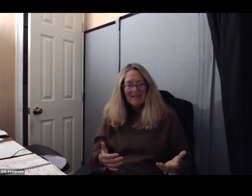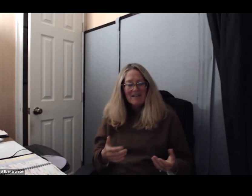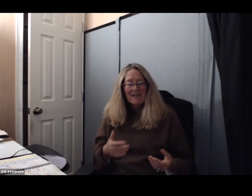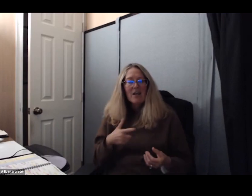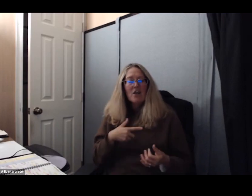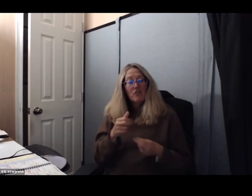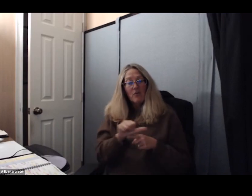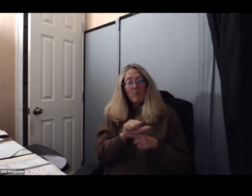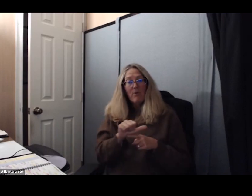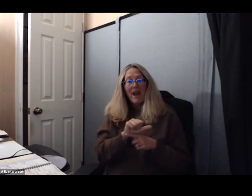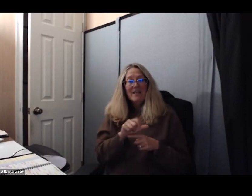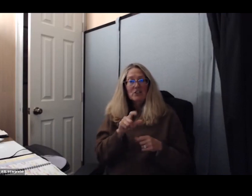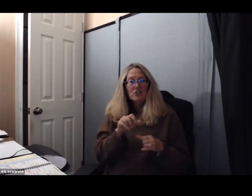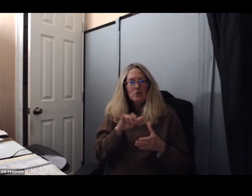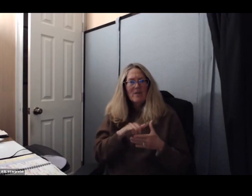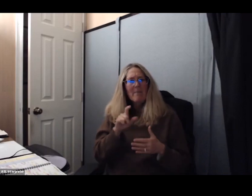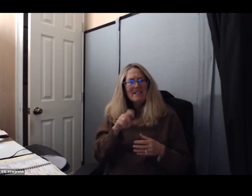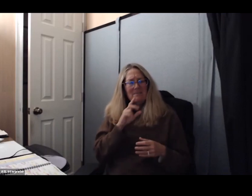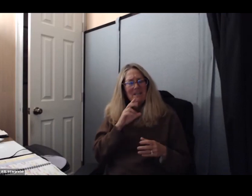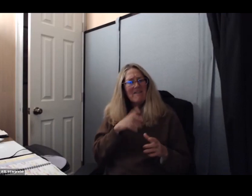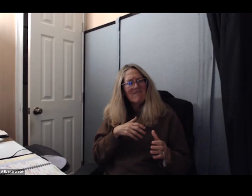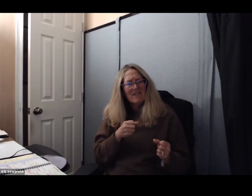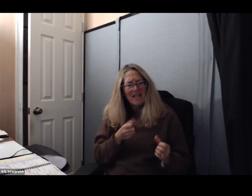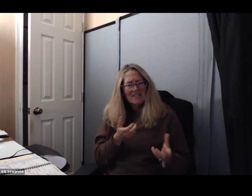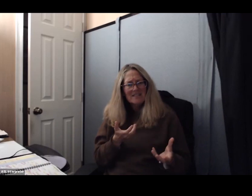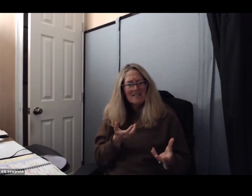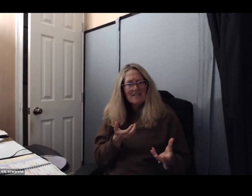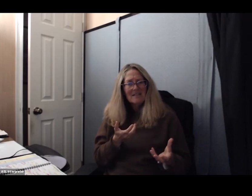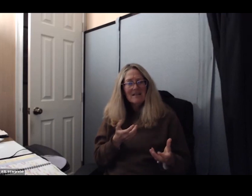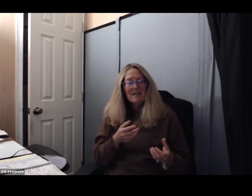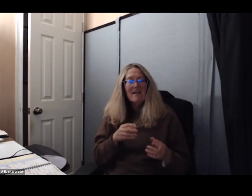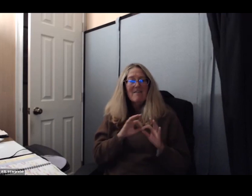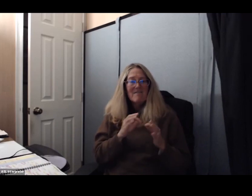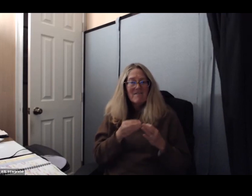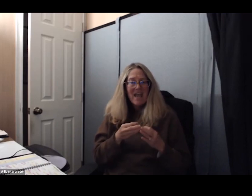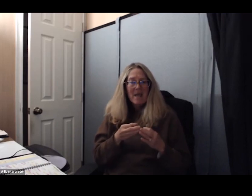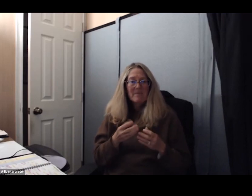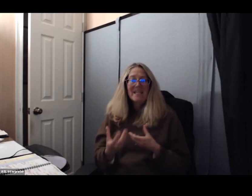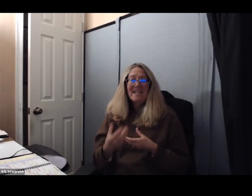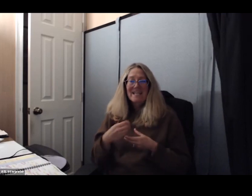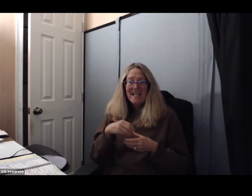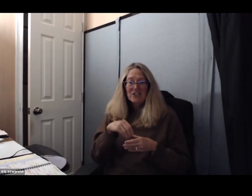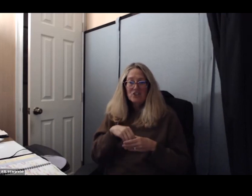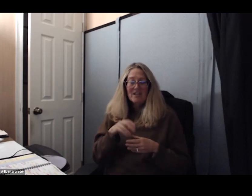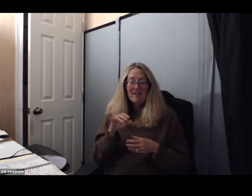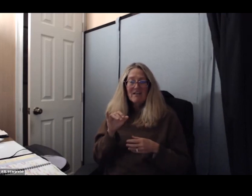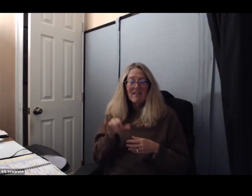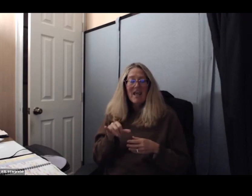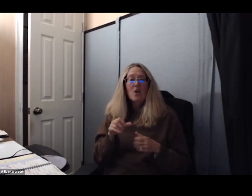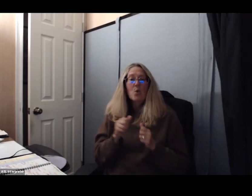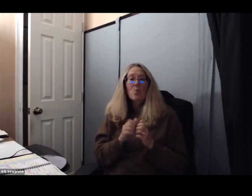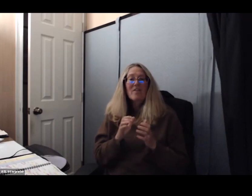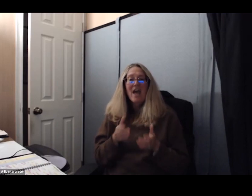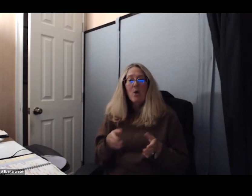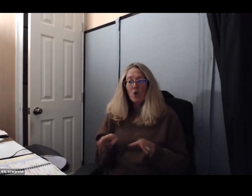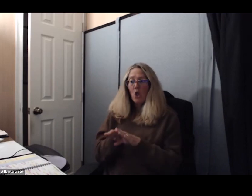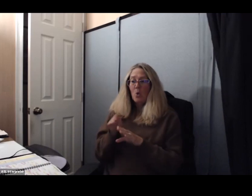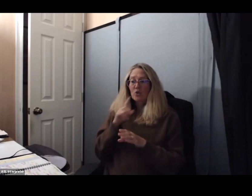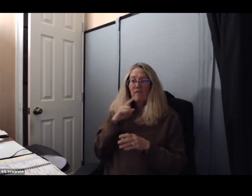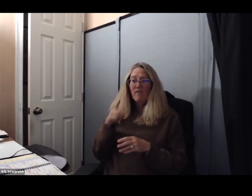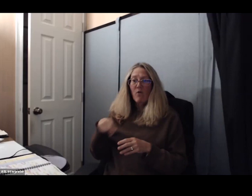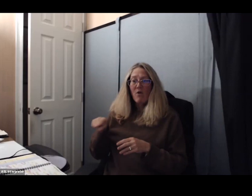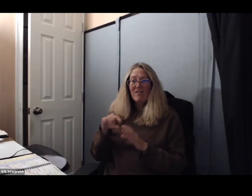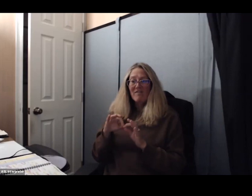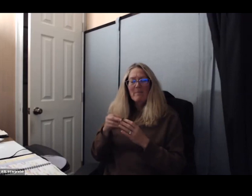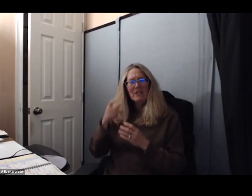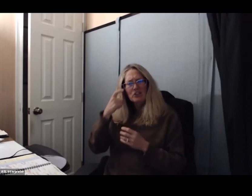of practices, this has to be swift. Having a child and having a family constantly engaged in this without closure is